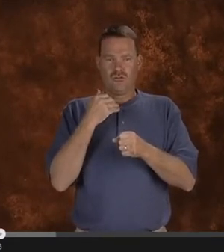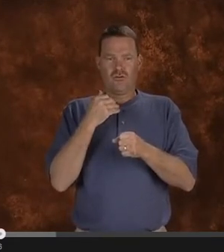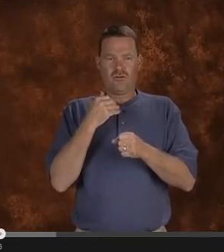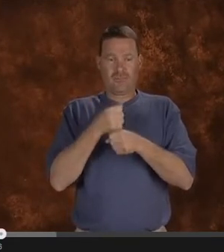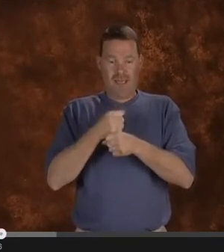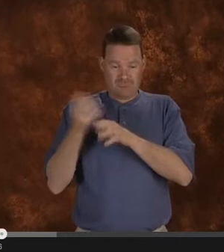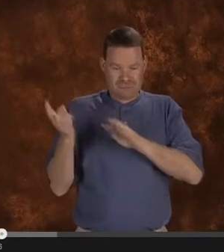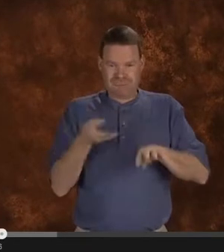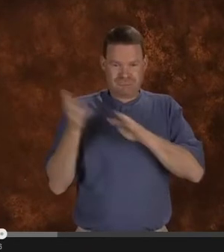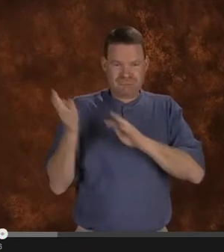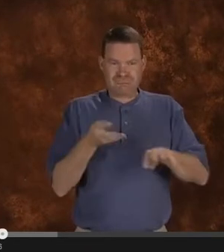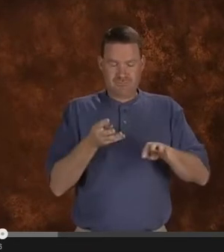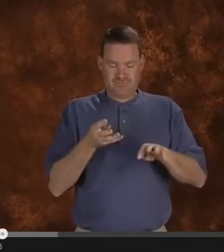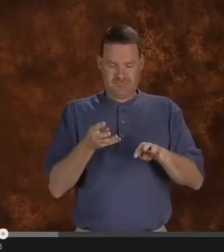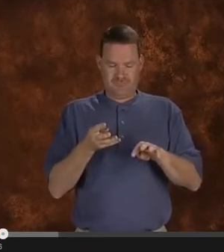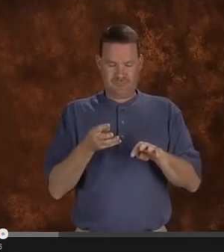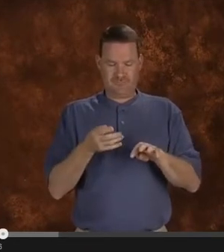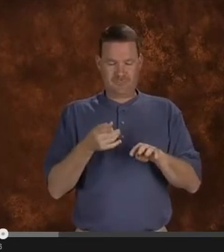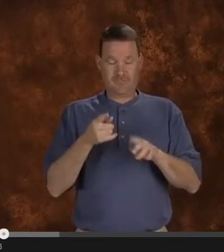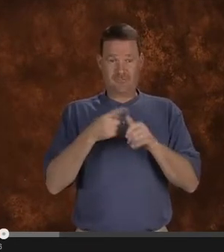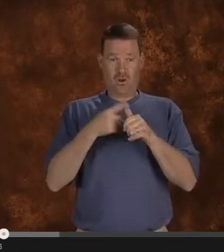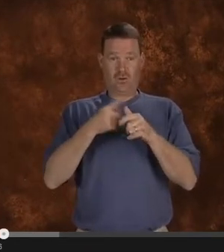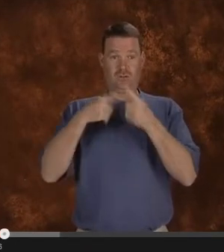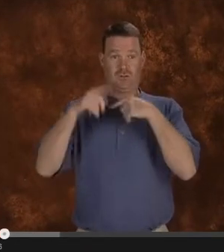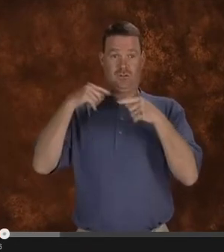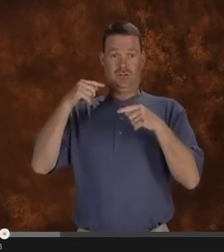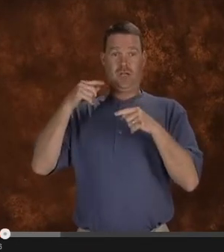Now, what kind of food does it make? It makes sugar.